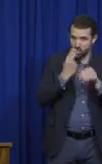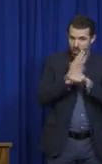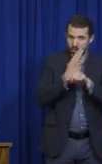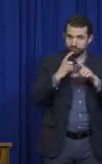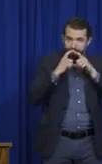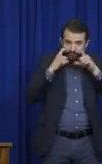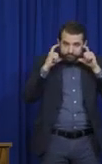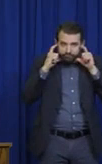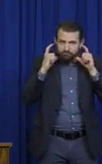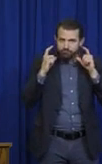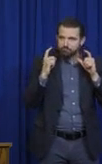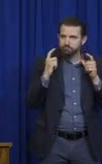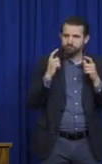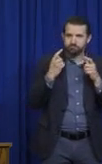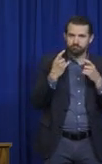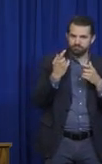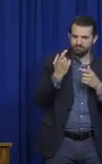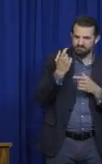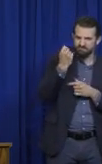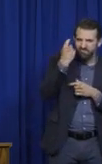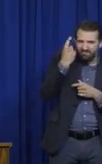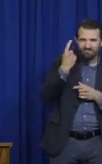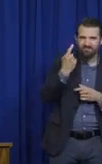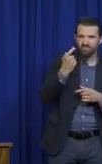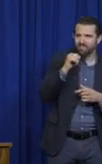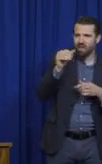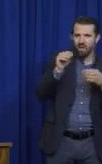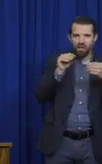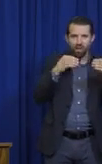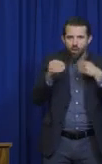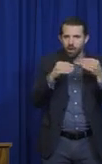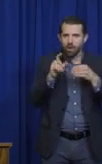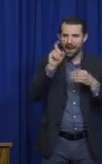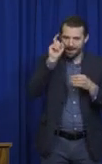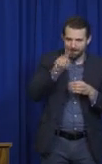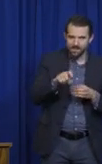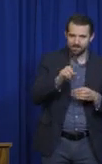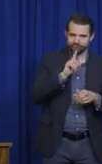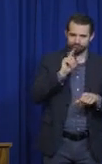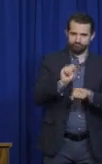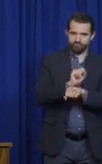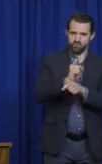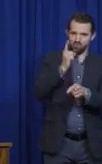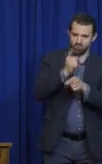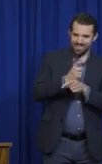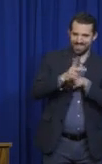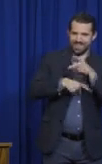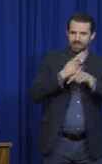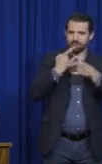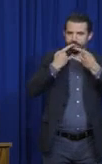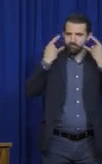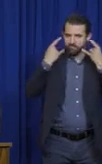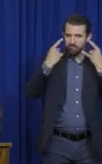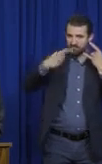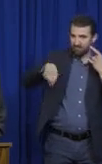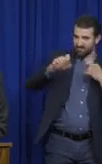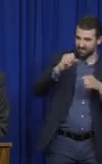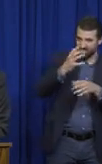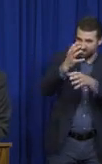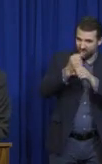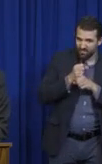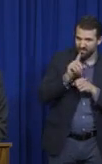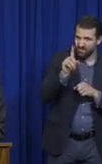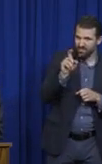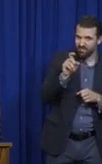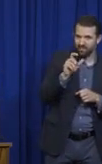but not cloth masks. And are they able to get this material? Is there any guidance being provided to